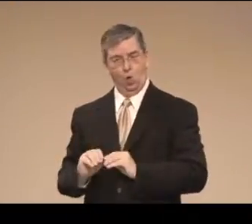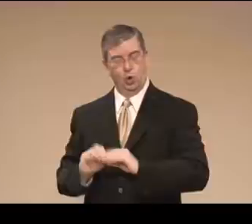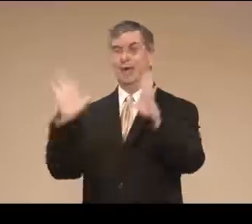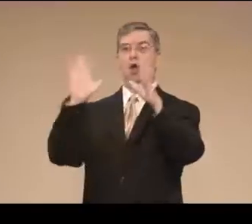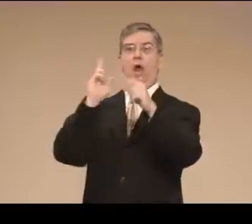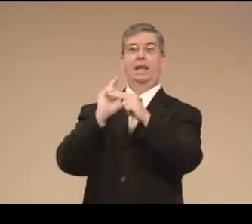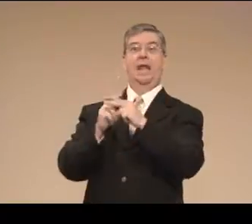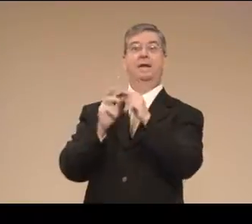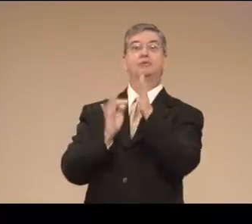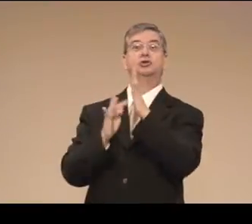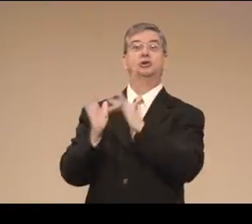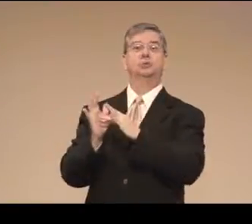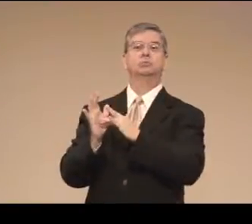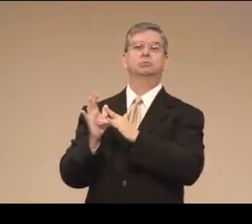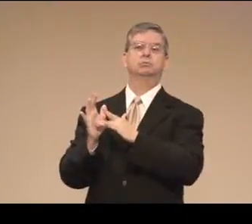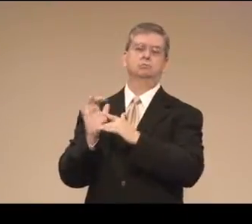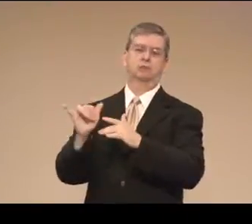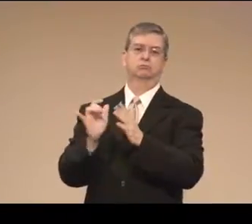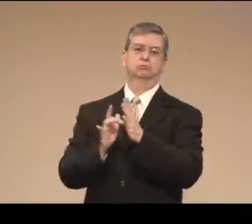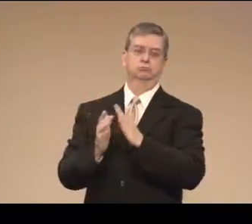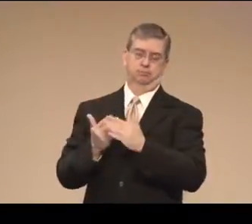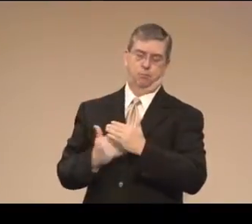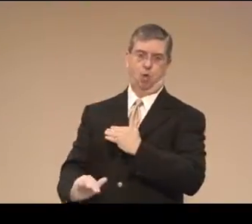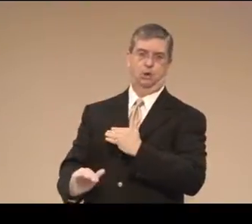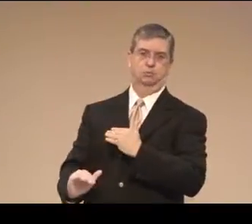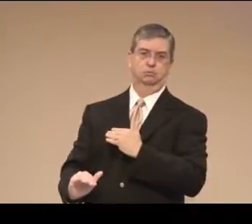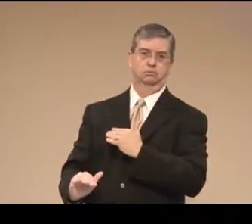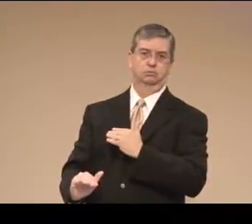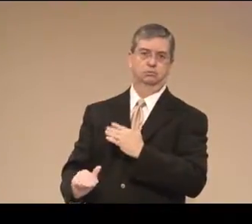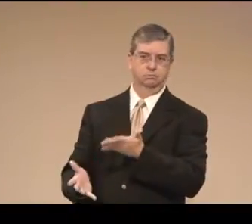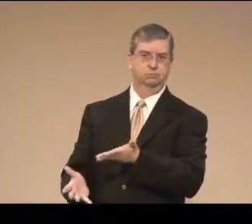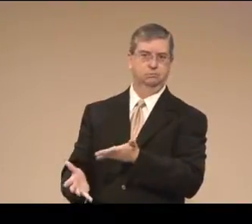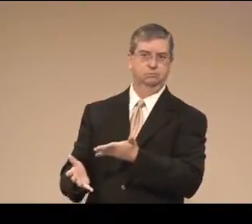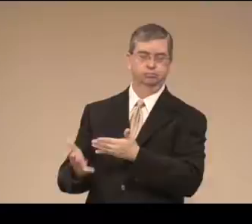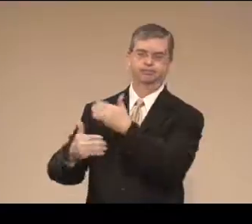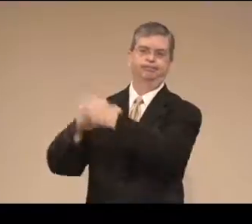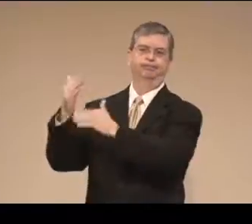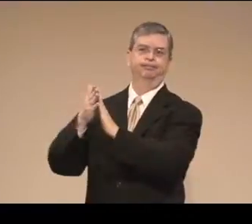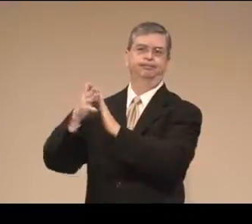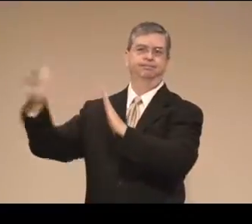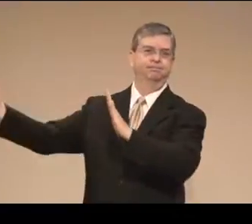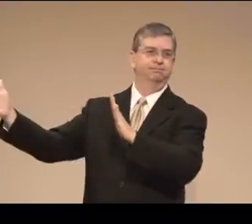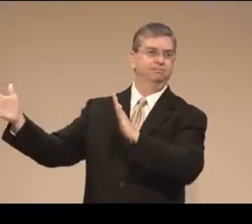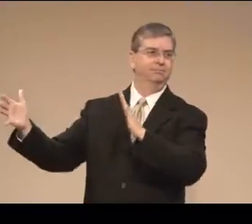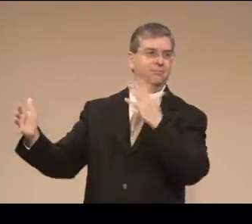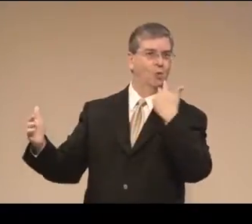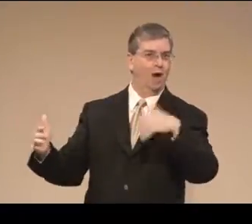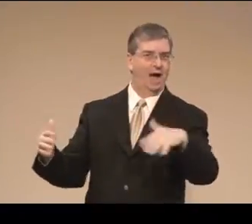coming. But it's clearly that they're referring to Jesus. And he